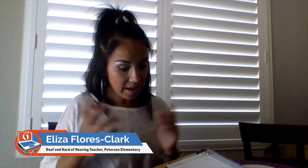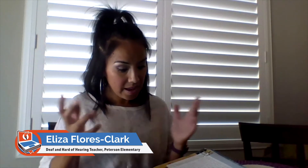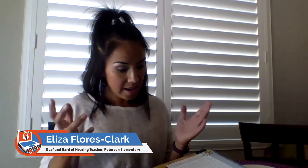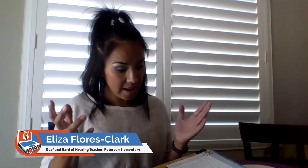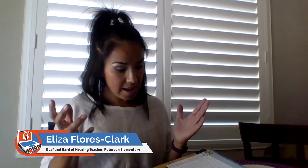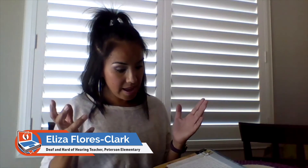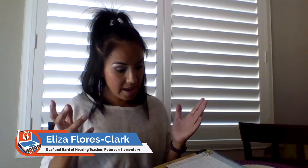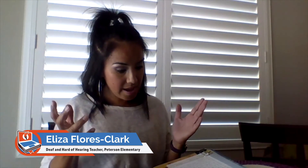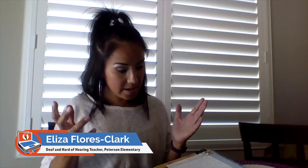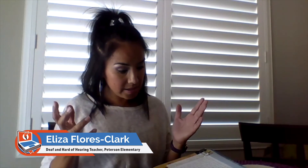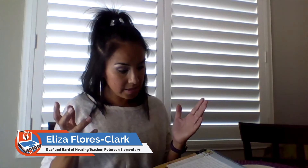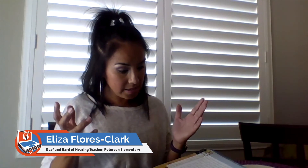And